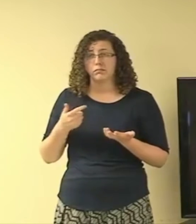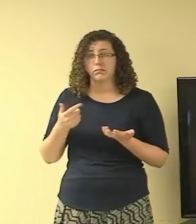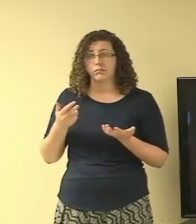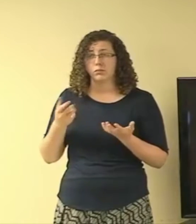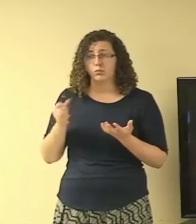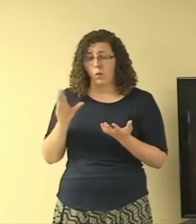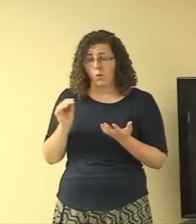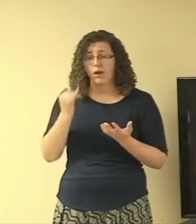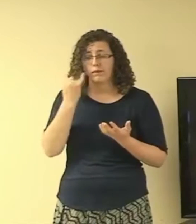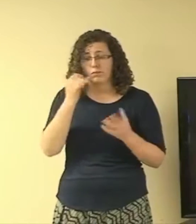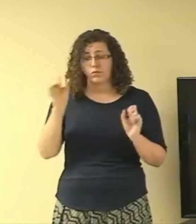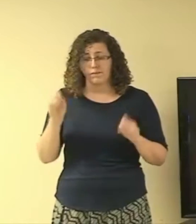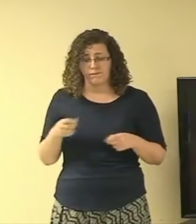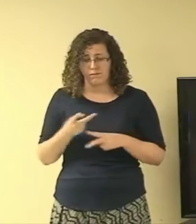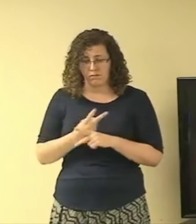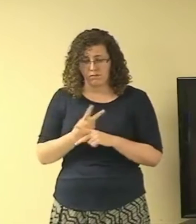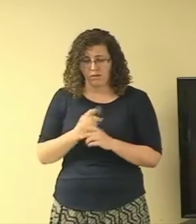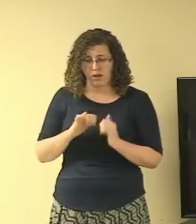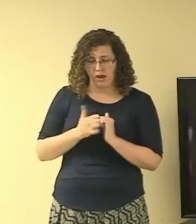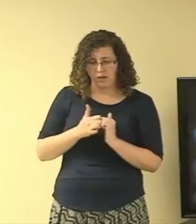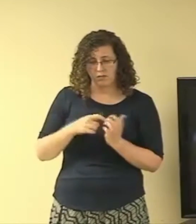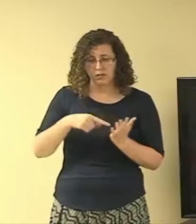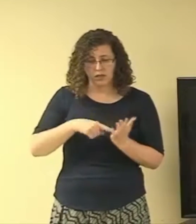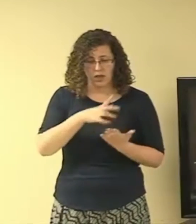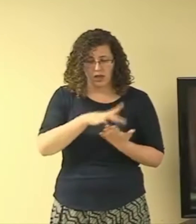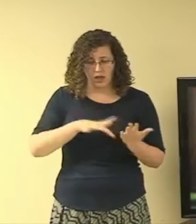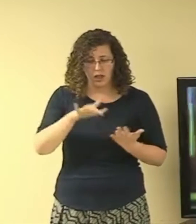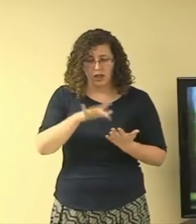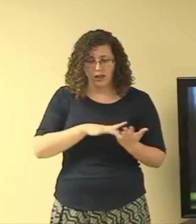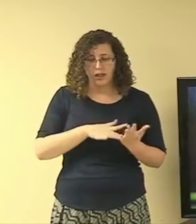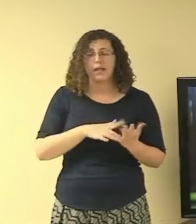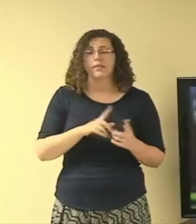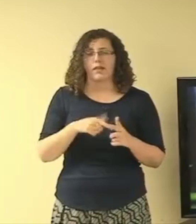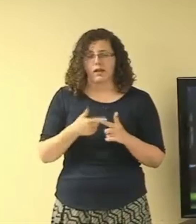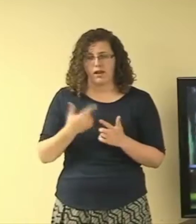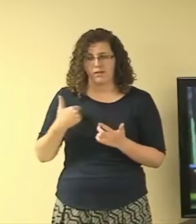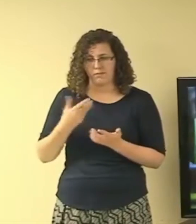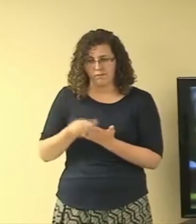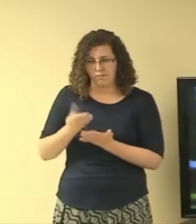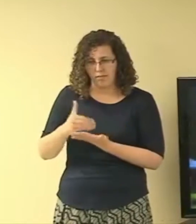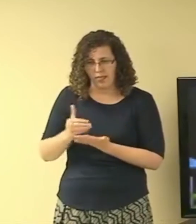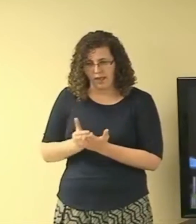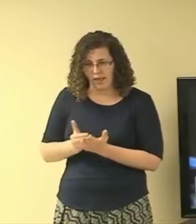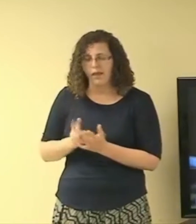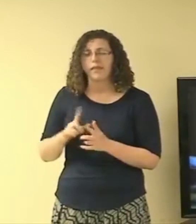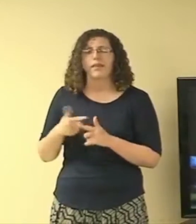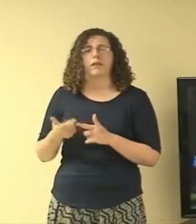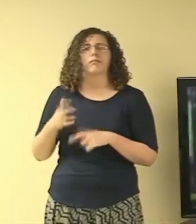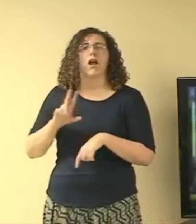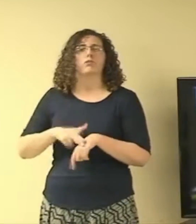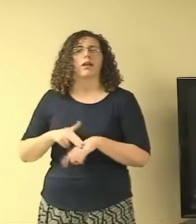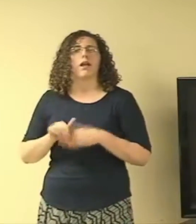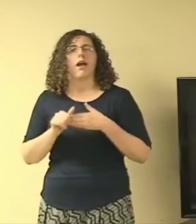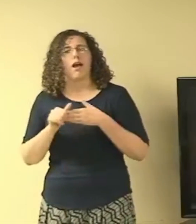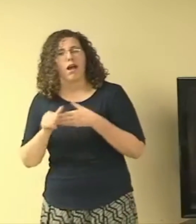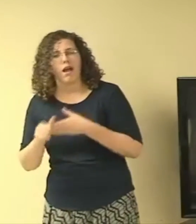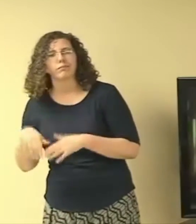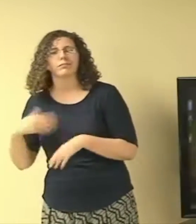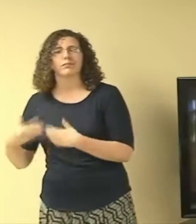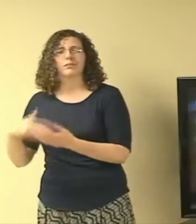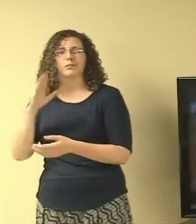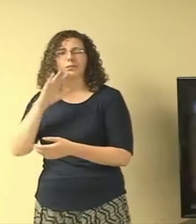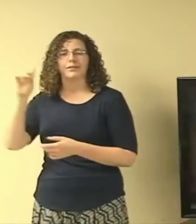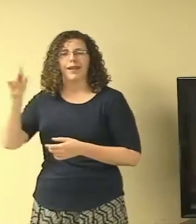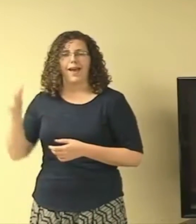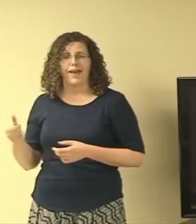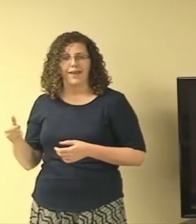natural byproduct, and you won't even have to mention it. It's a natural thing that happens all the time. So ultimately, God has us to give because he